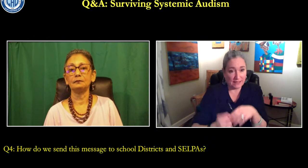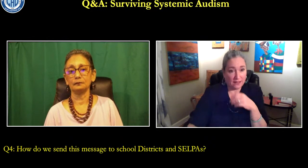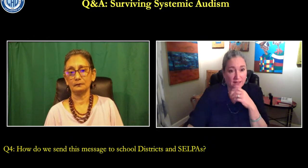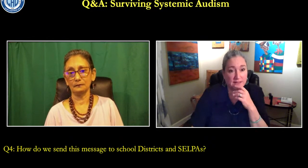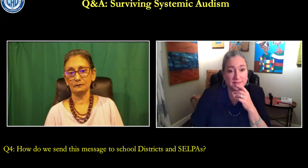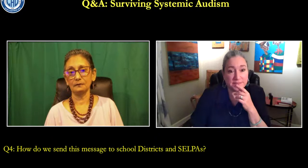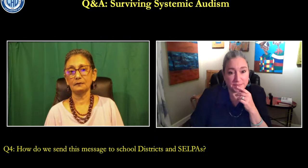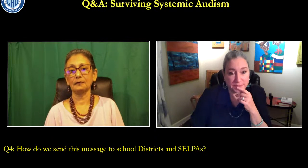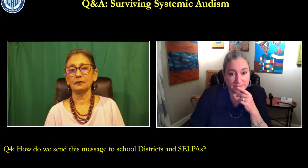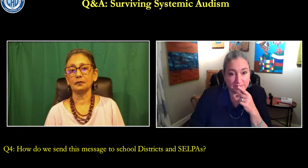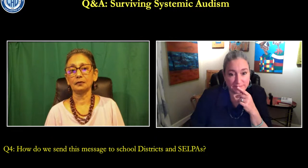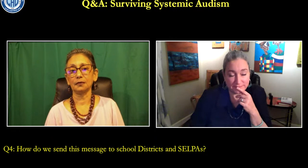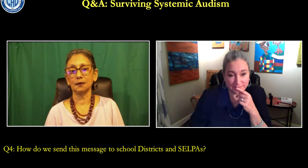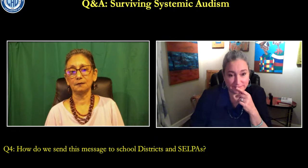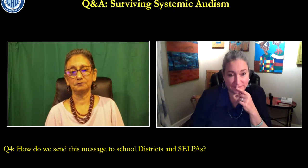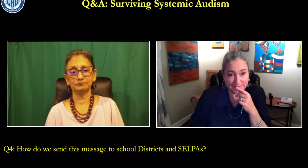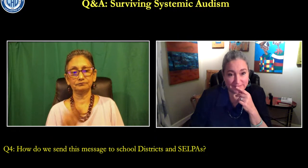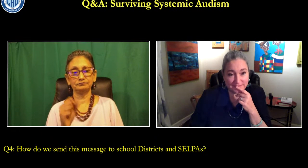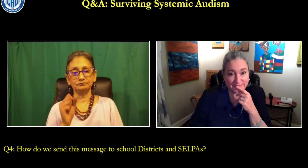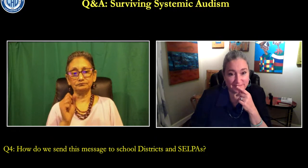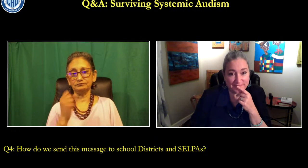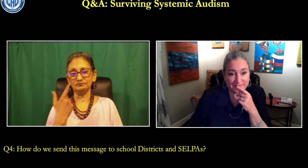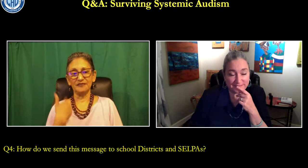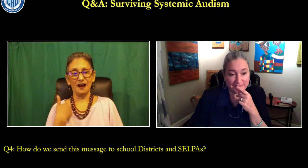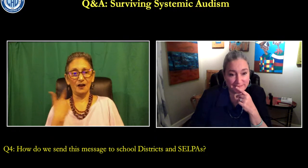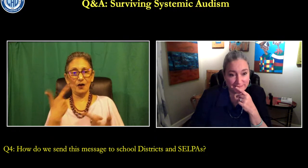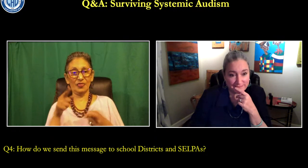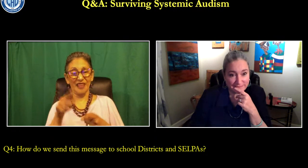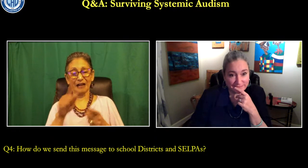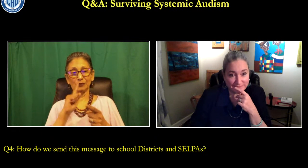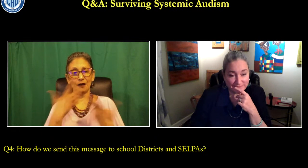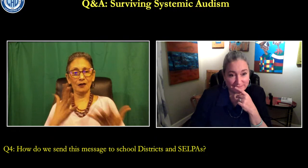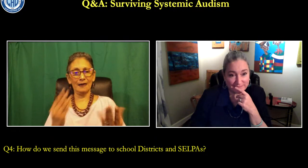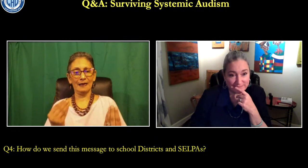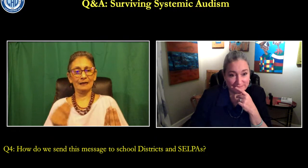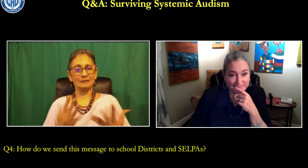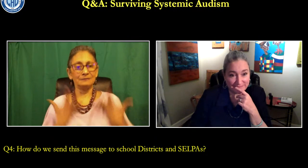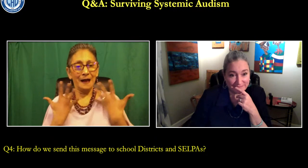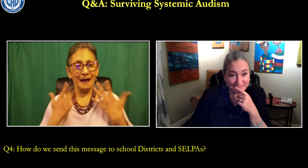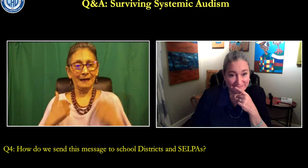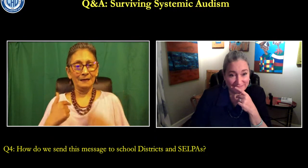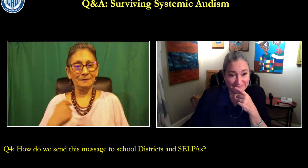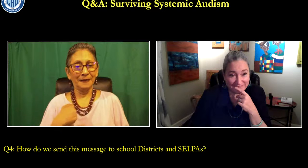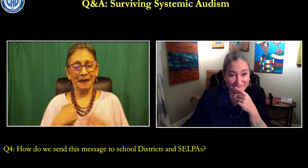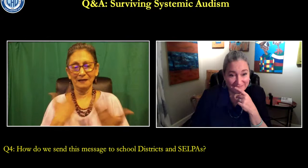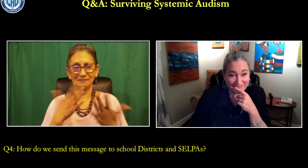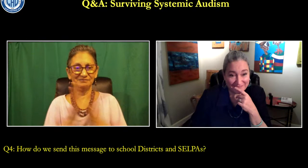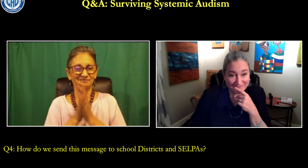make a new movement happen within the educational field.